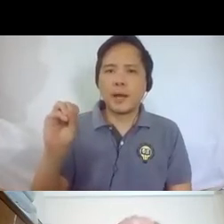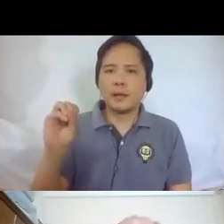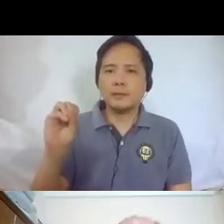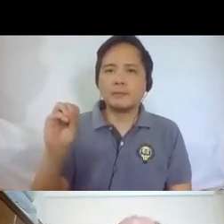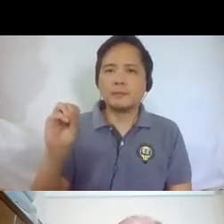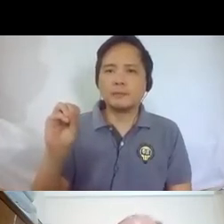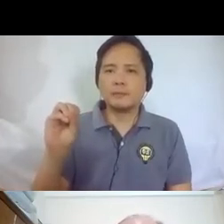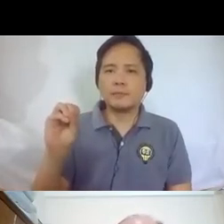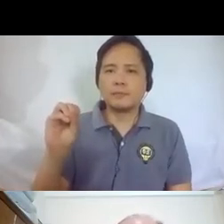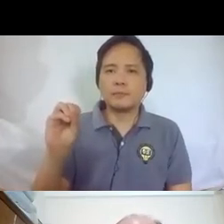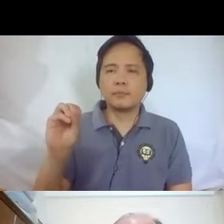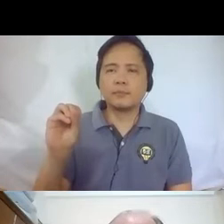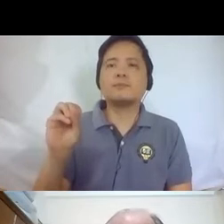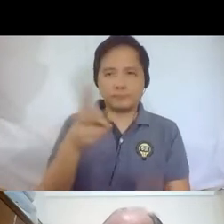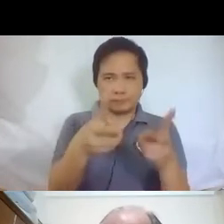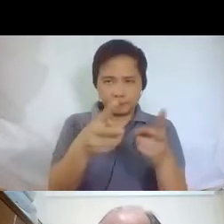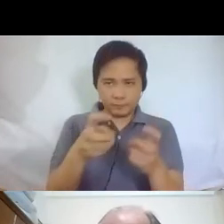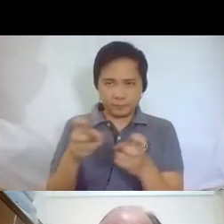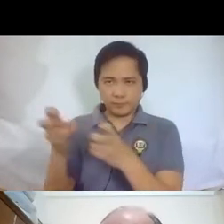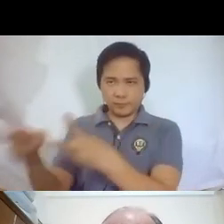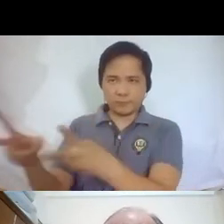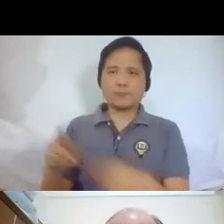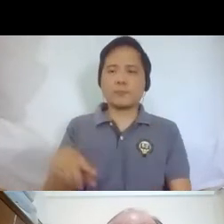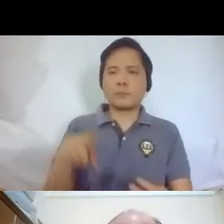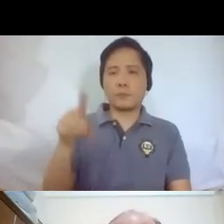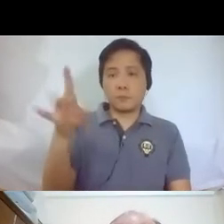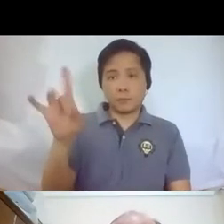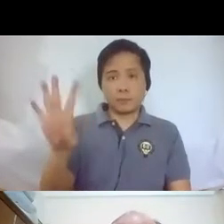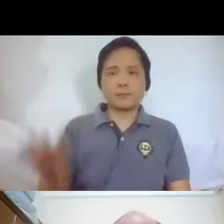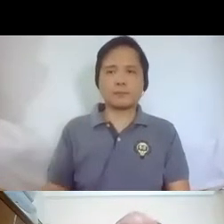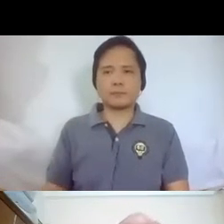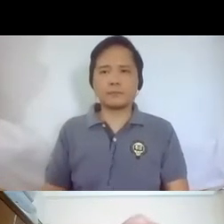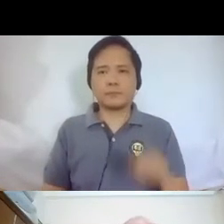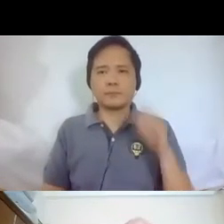One hand. Yes, so we want to analyze that now.